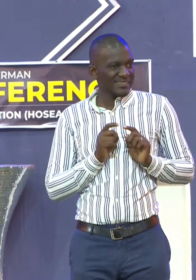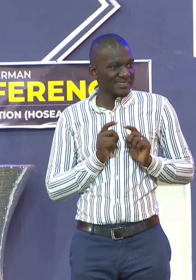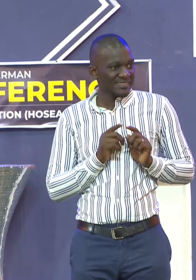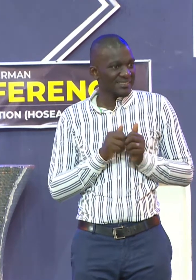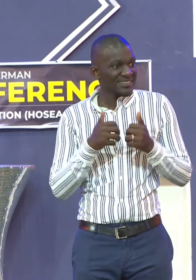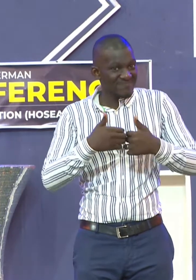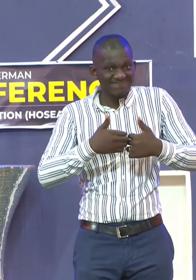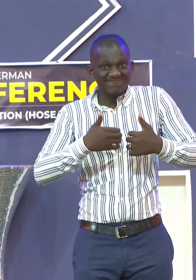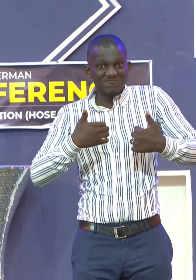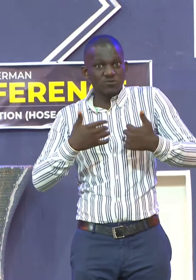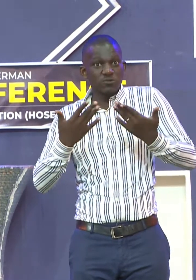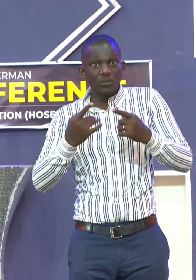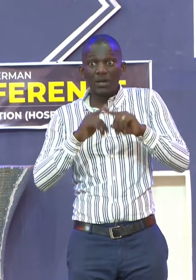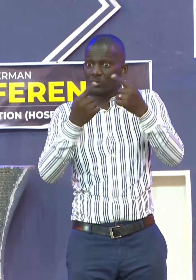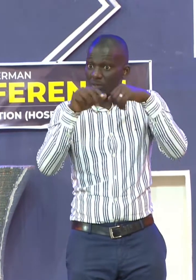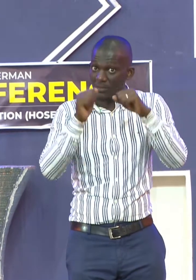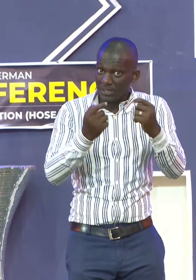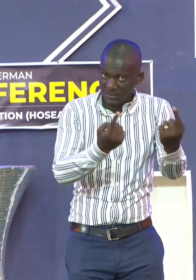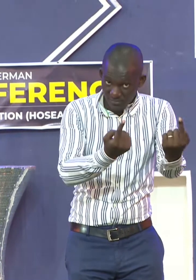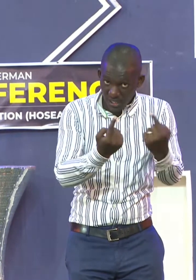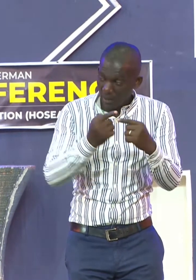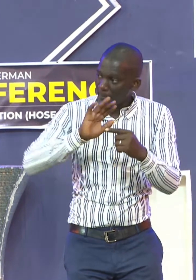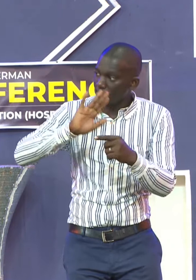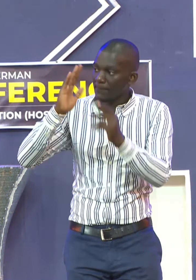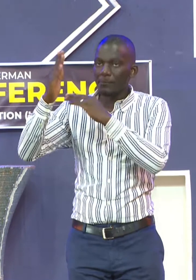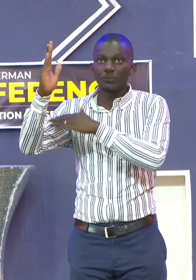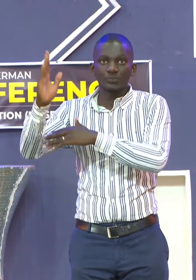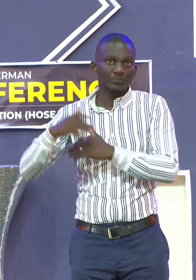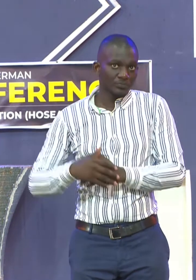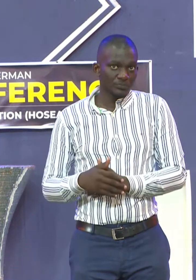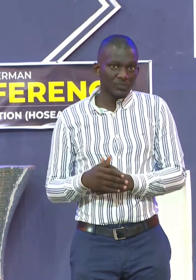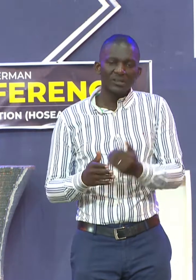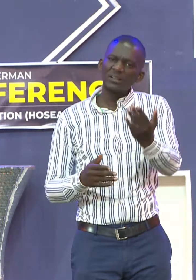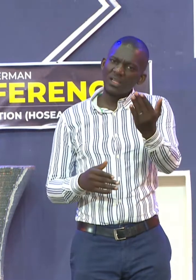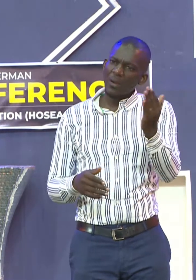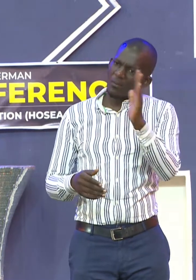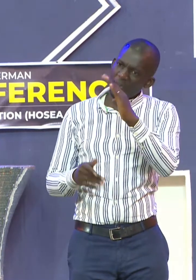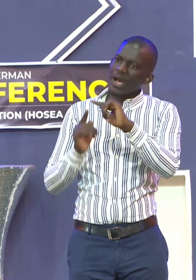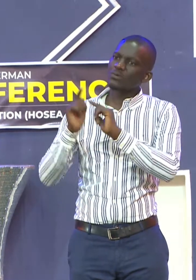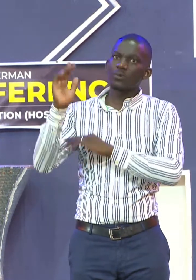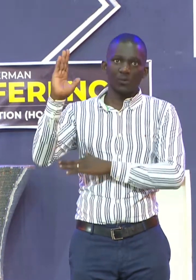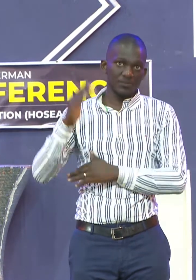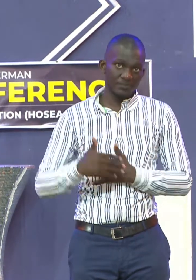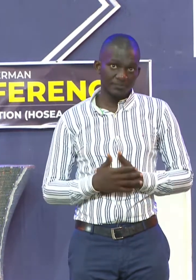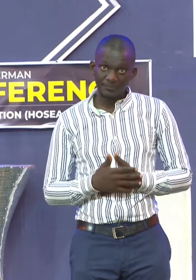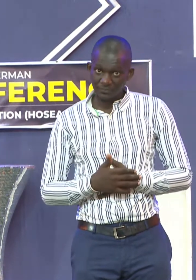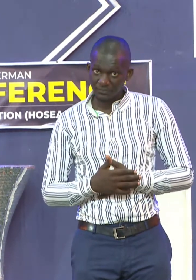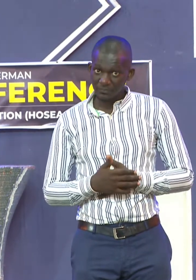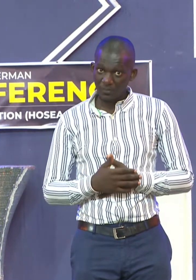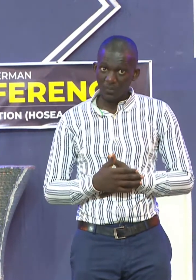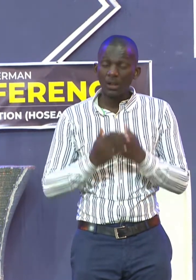are scratches. Come, let us return to the Lord. Come, let us return to the